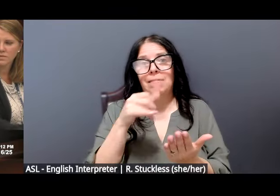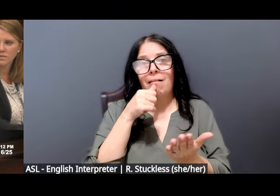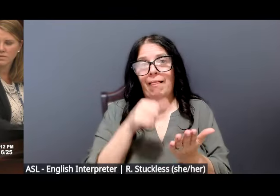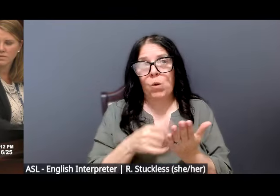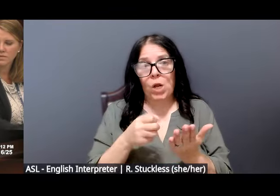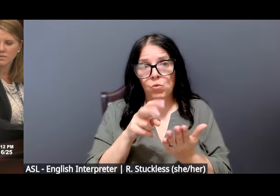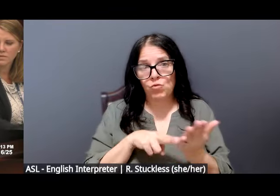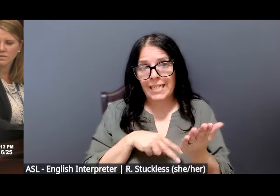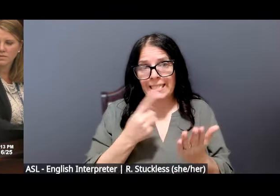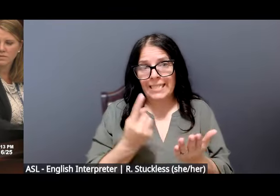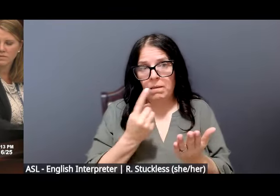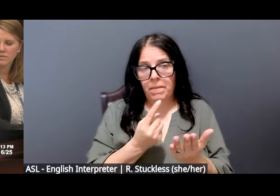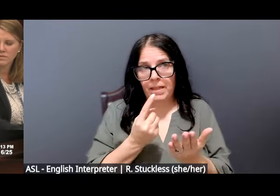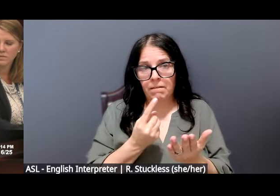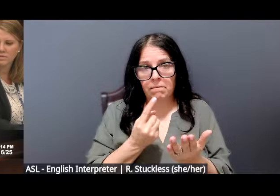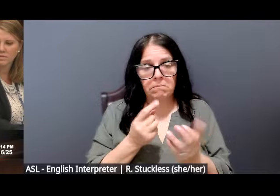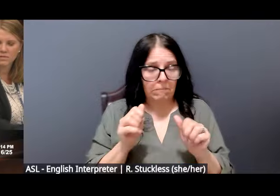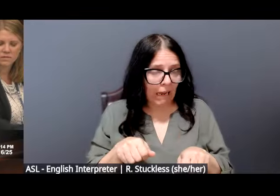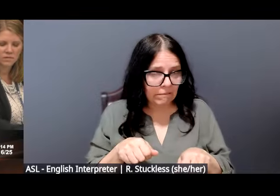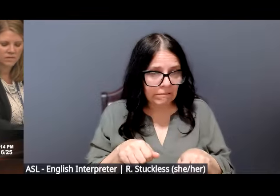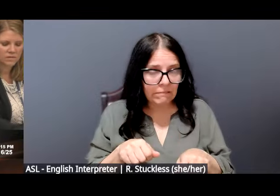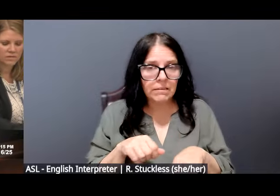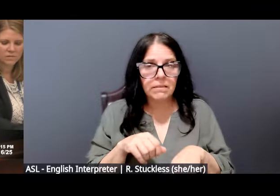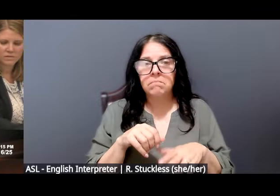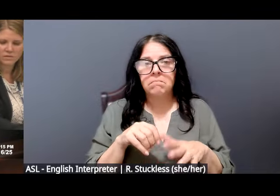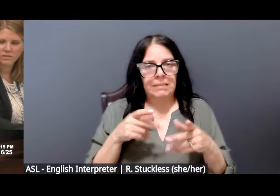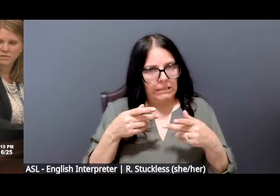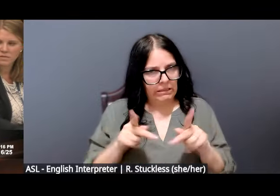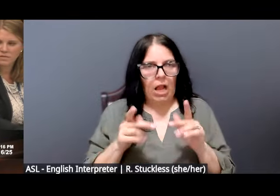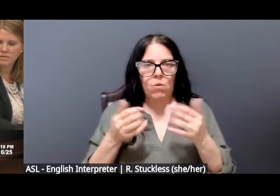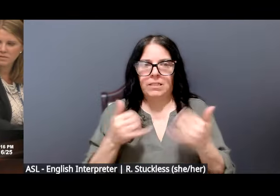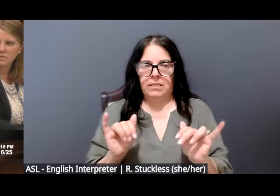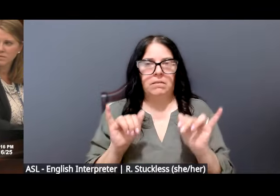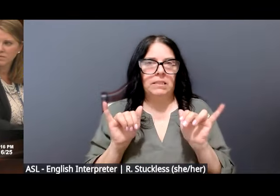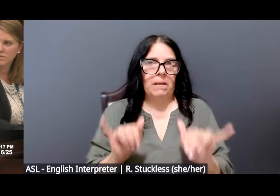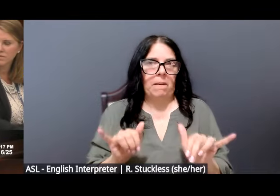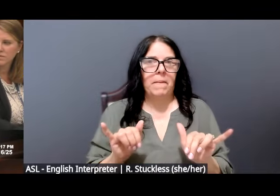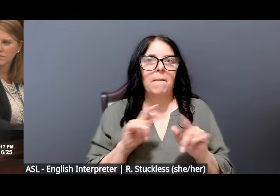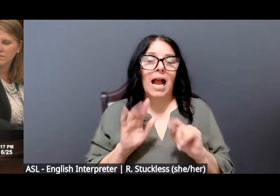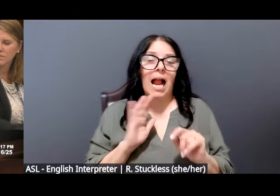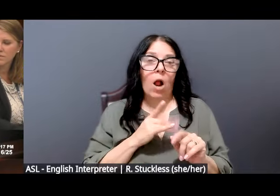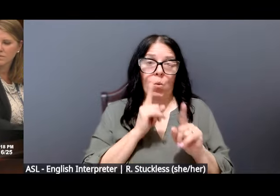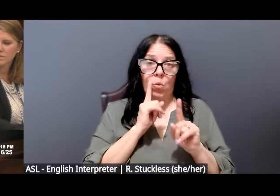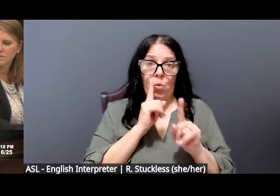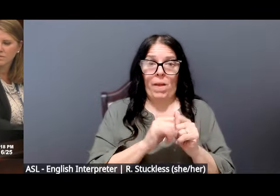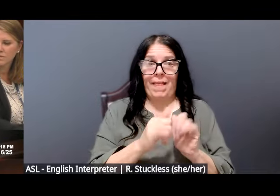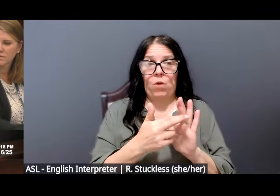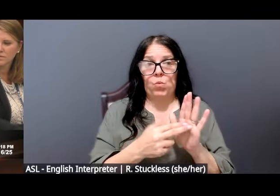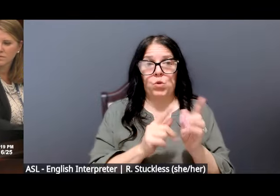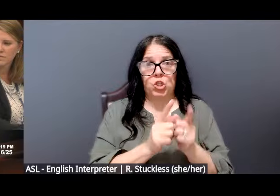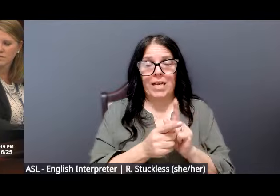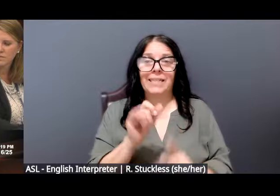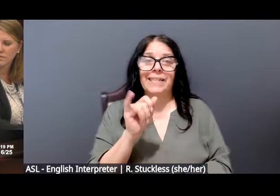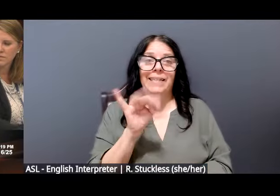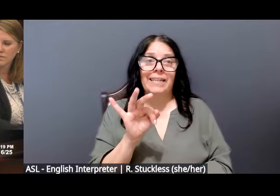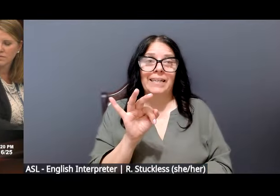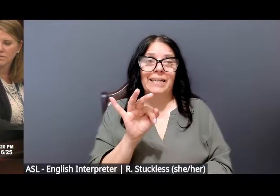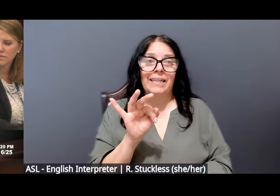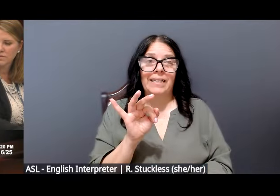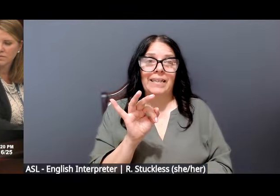letter. It doesn't prohibit any of that. But what we were aiming to go after was, if you recall, with the nominating